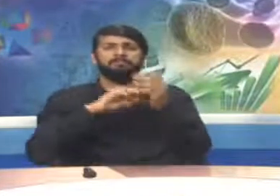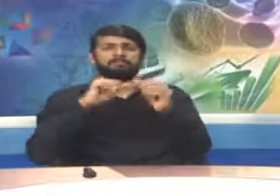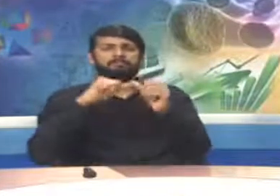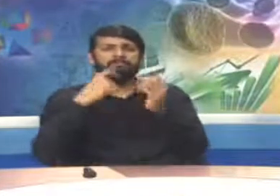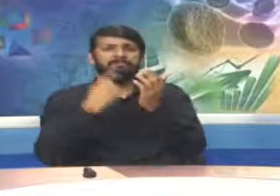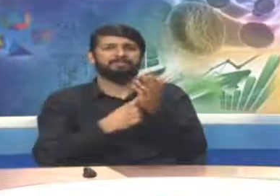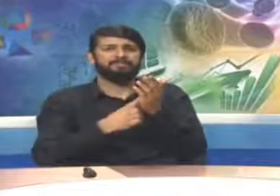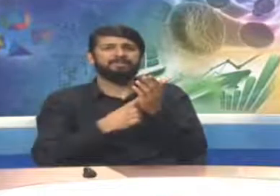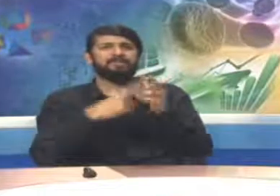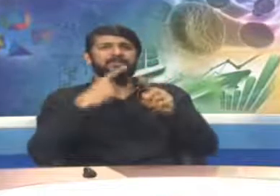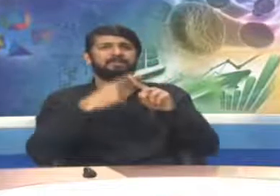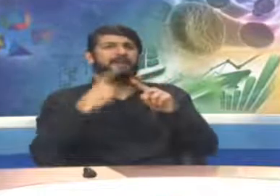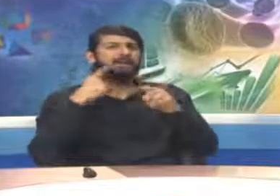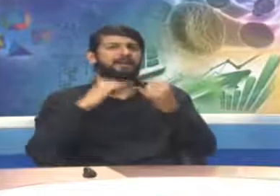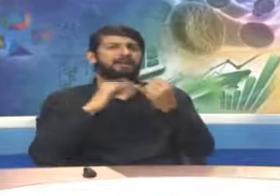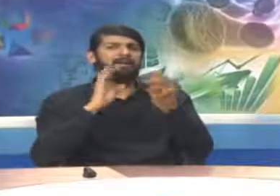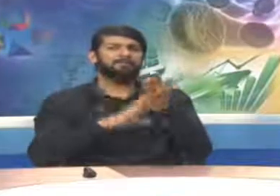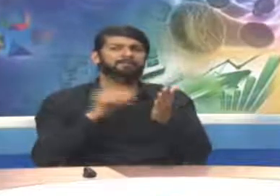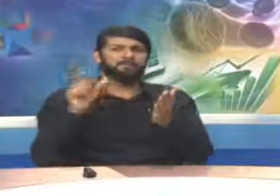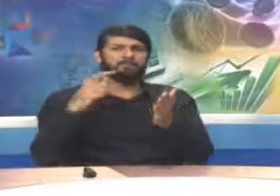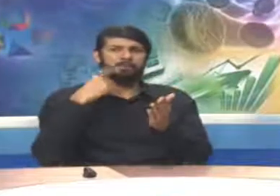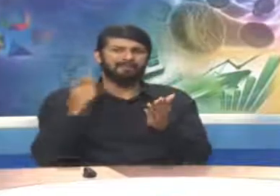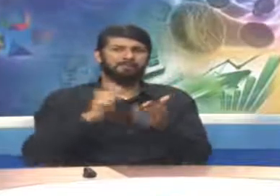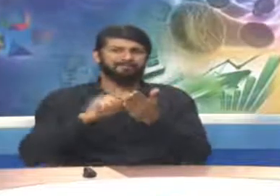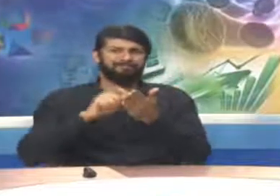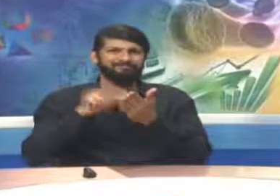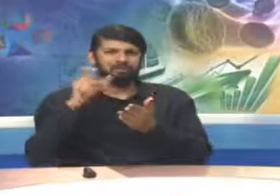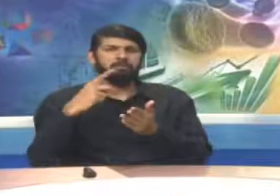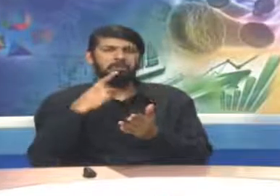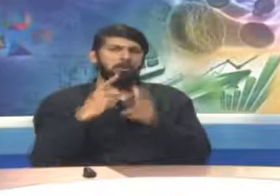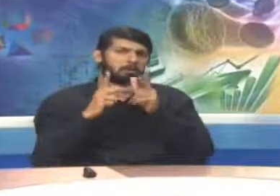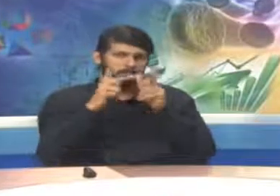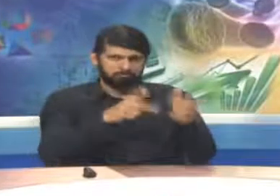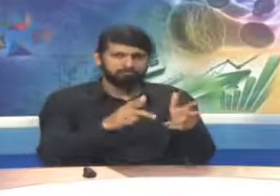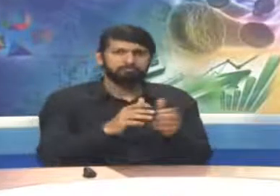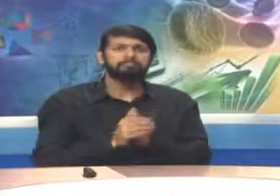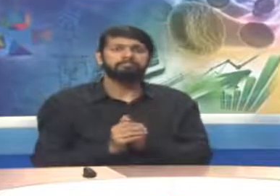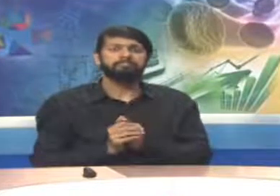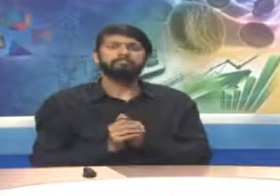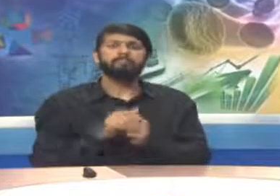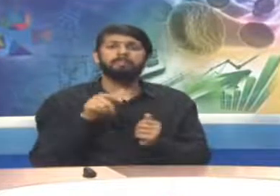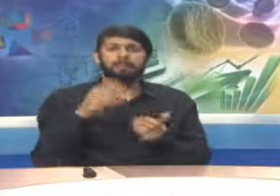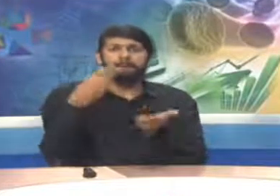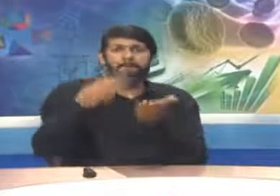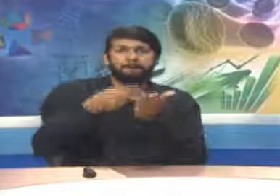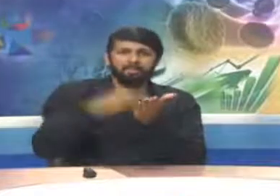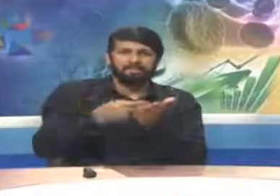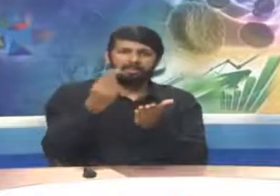is another characteristic of Marxism. The surplus value is